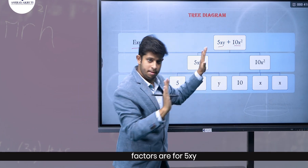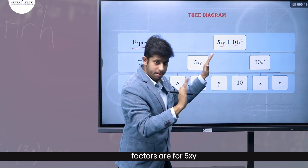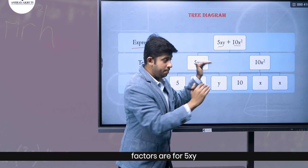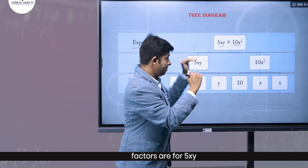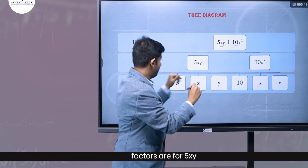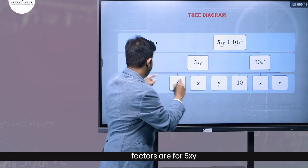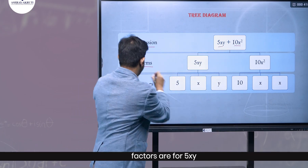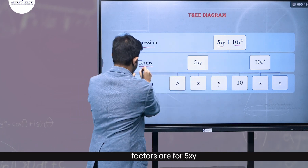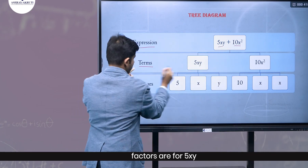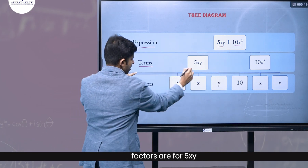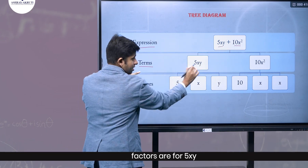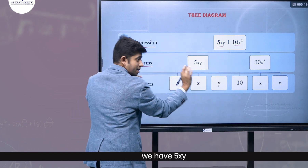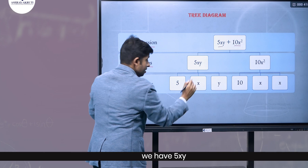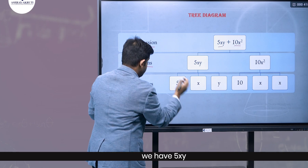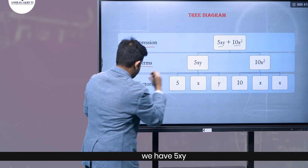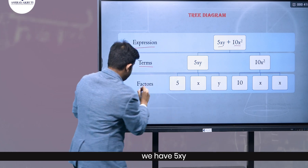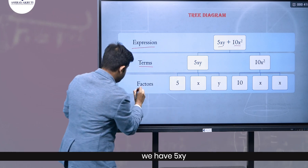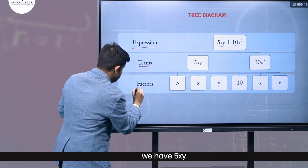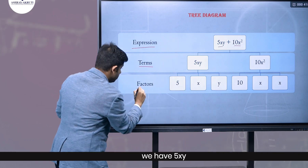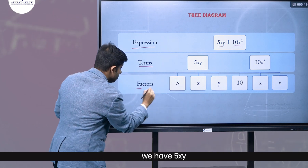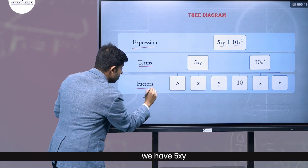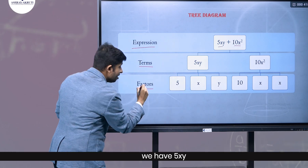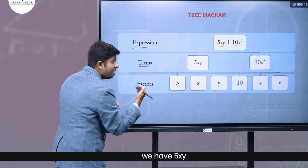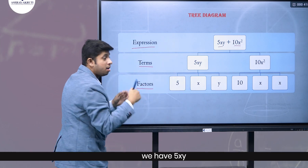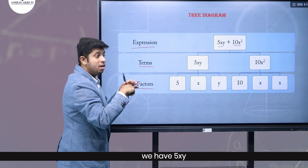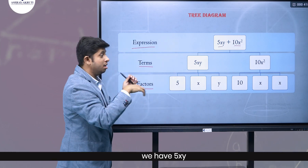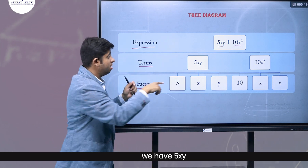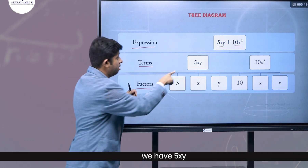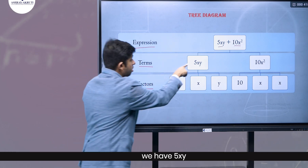Factors are, for 5xy we have 5x and y.